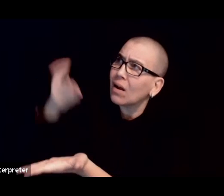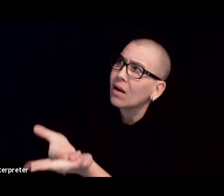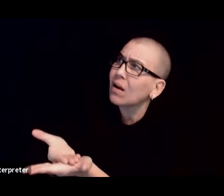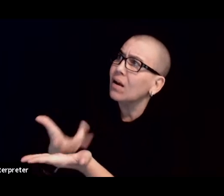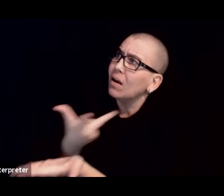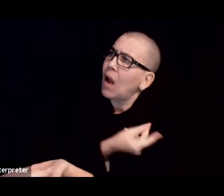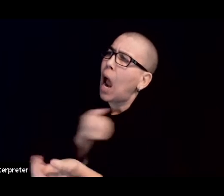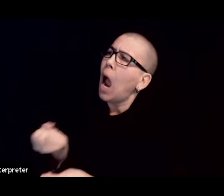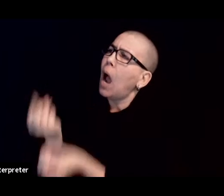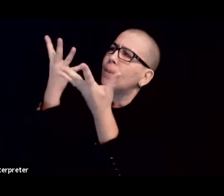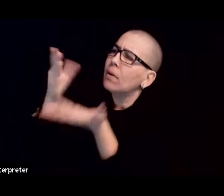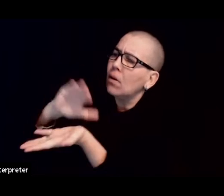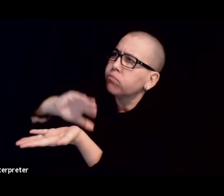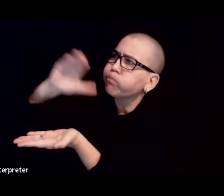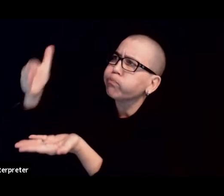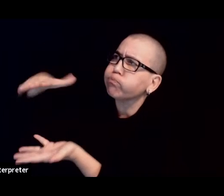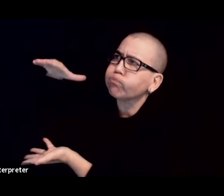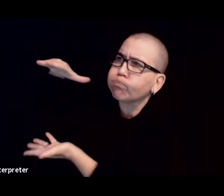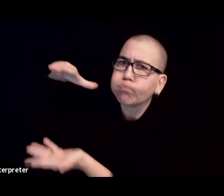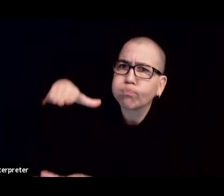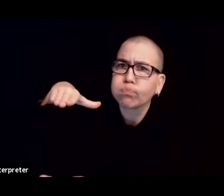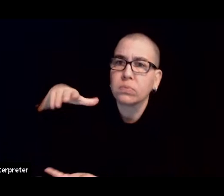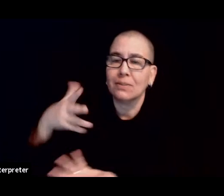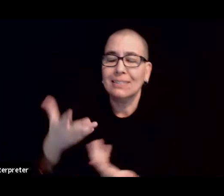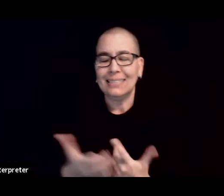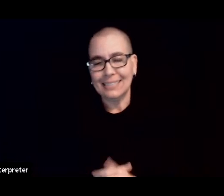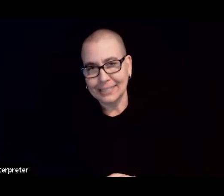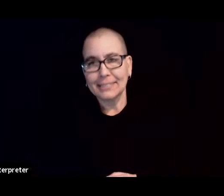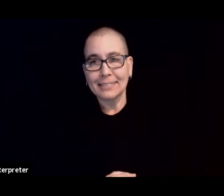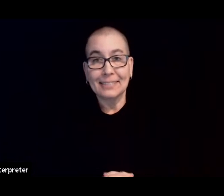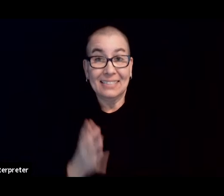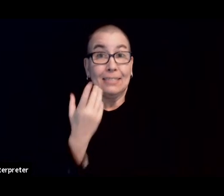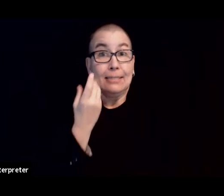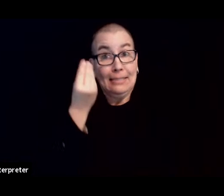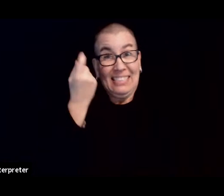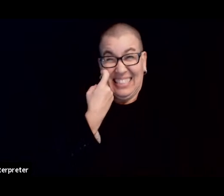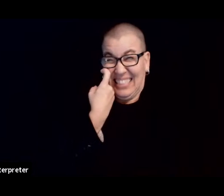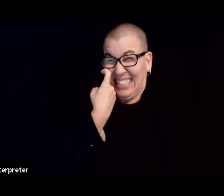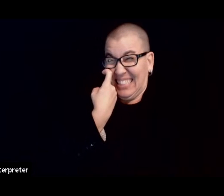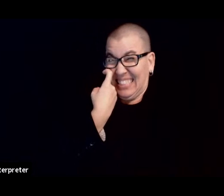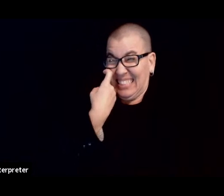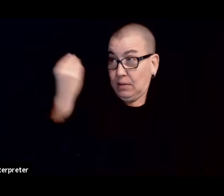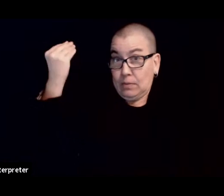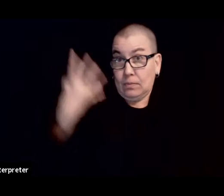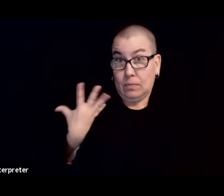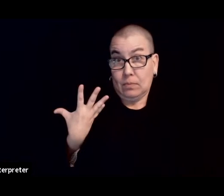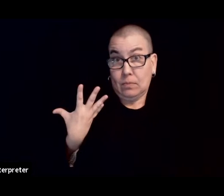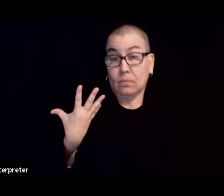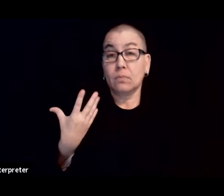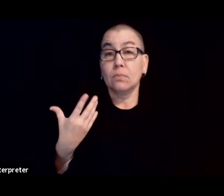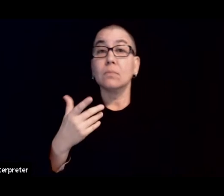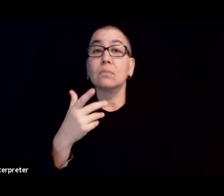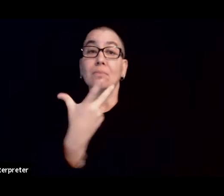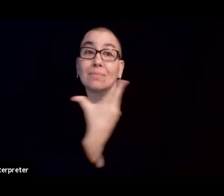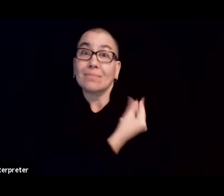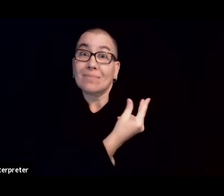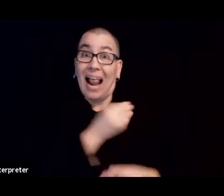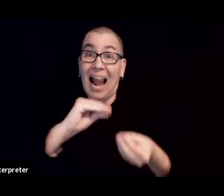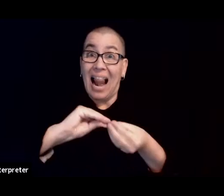states recently informed by the federal government that it will receive less vaccine than we were initially planning for in the second shipment of